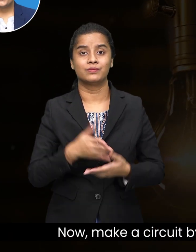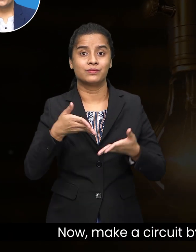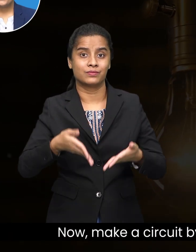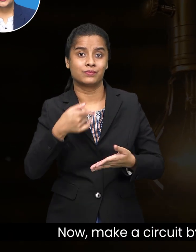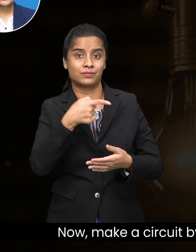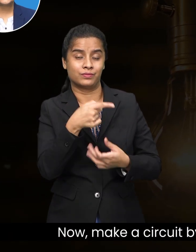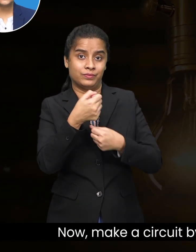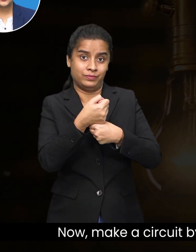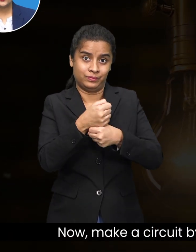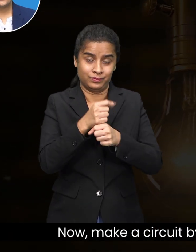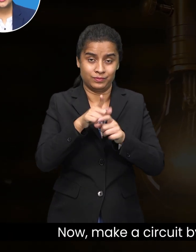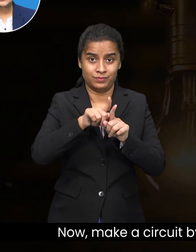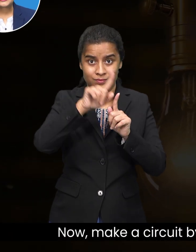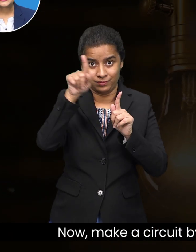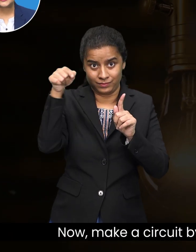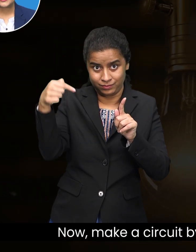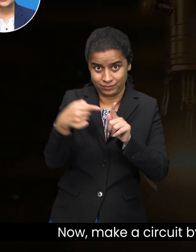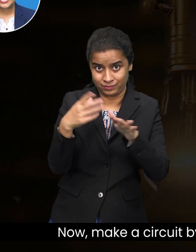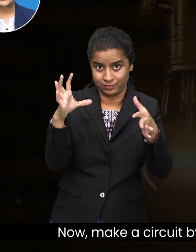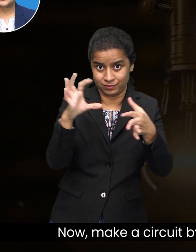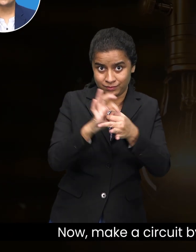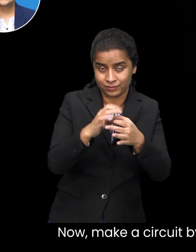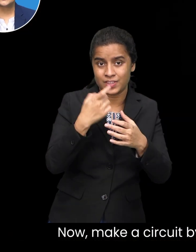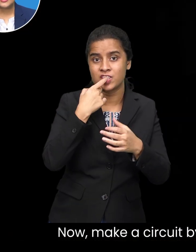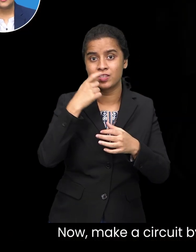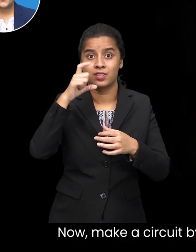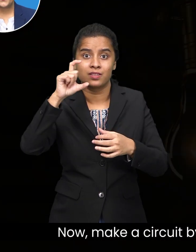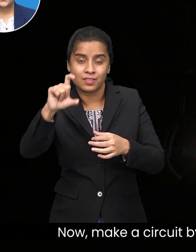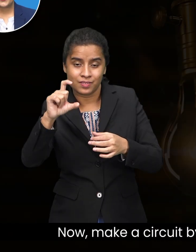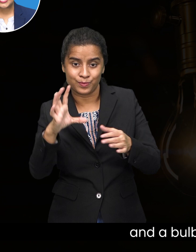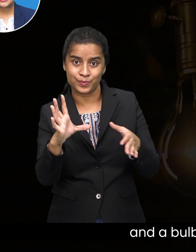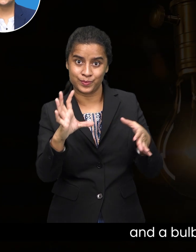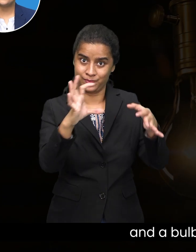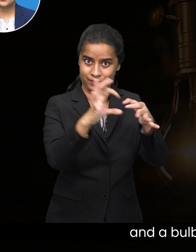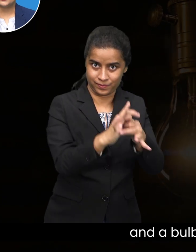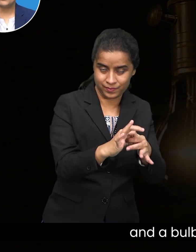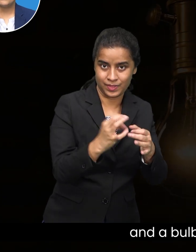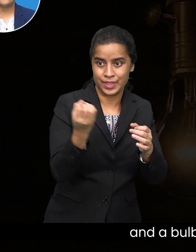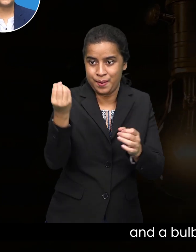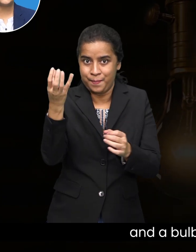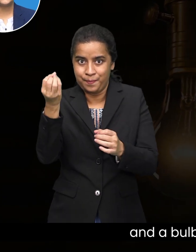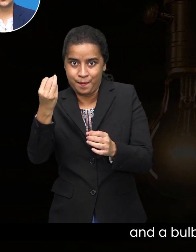Now, make a circuit by connecting an electric cell and a